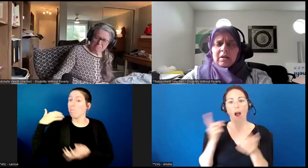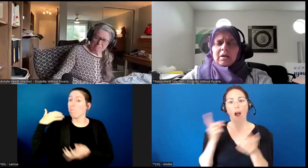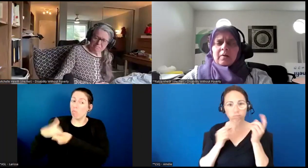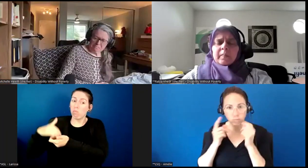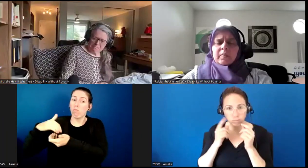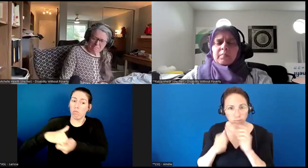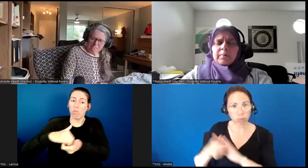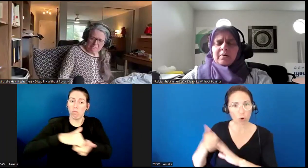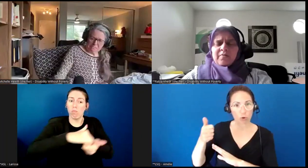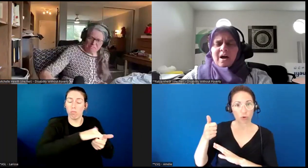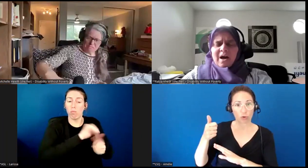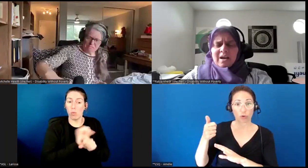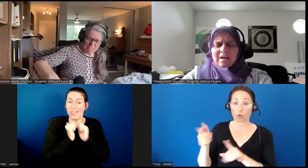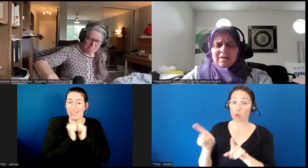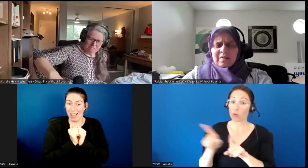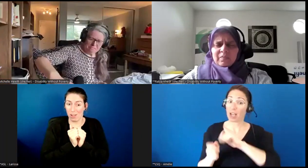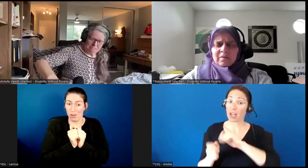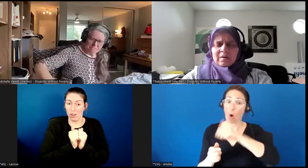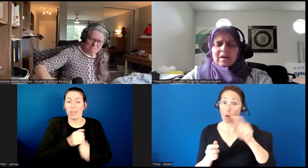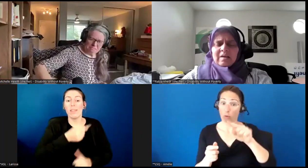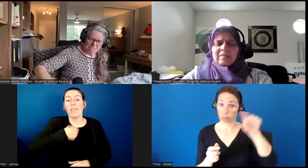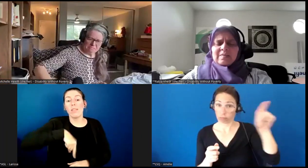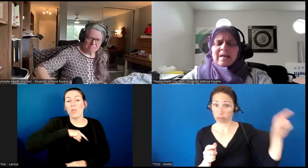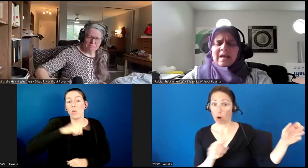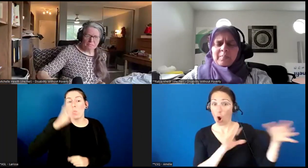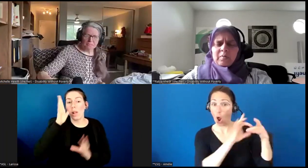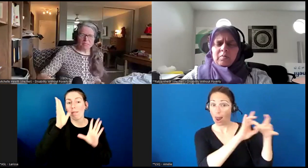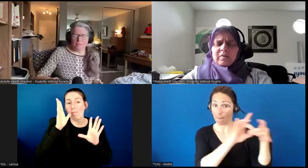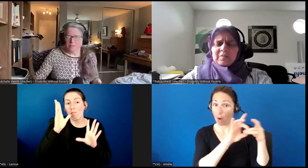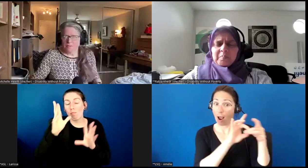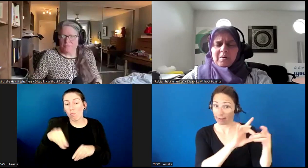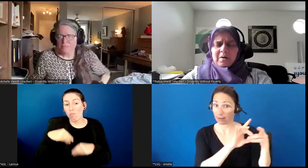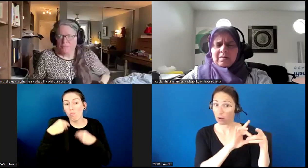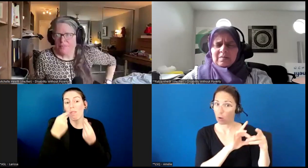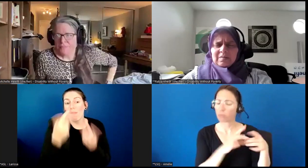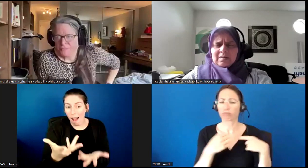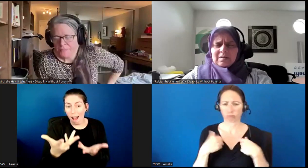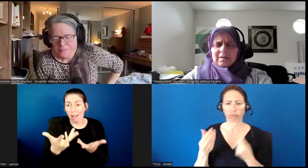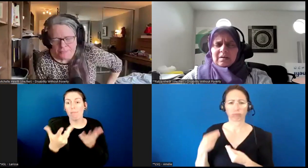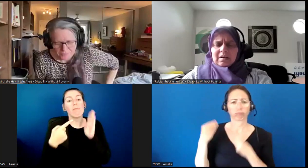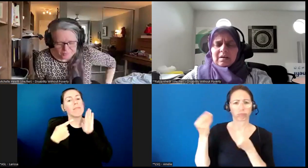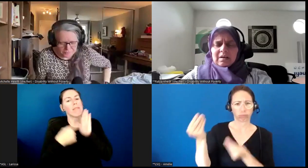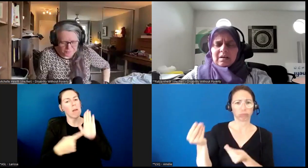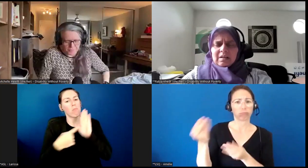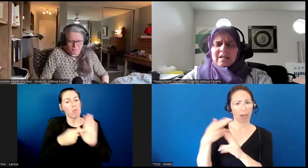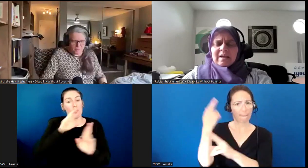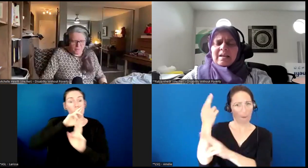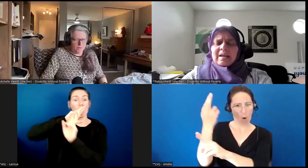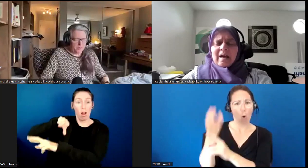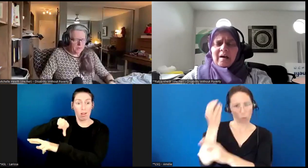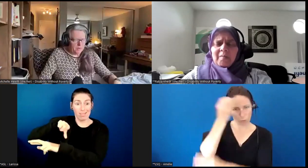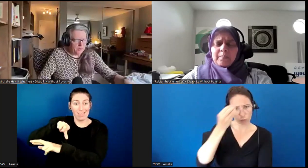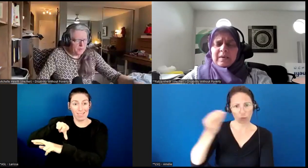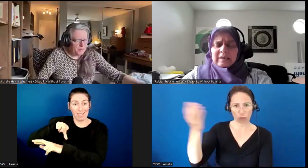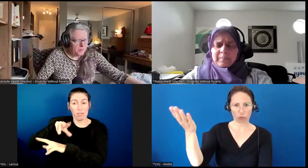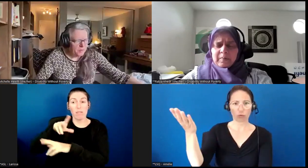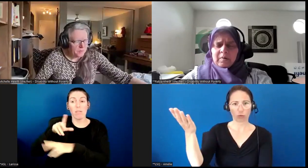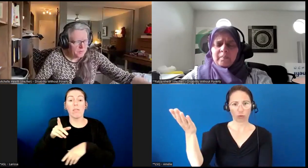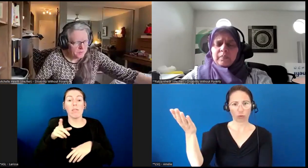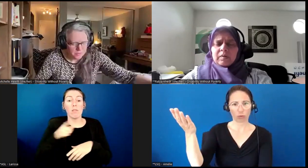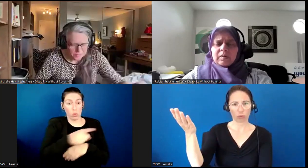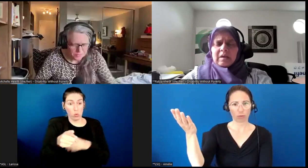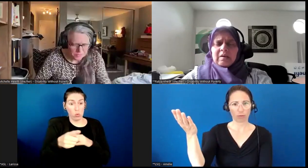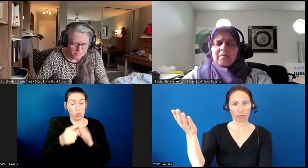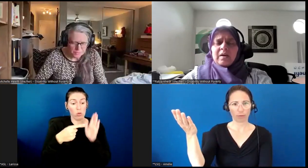will provide a sample response that can help